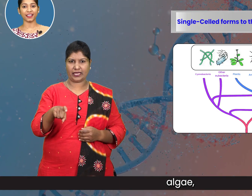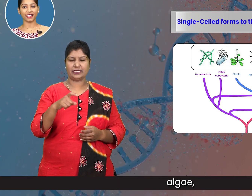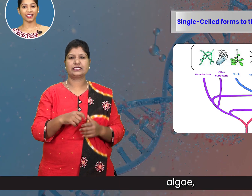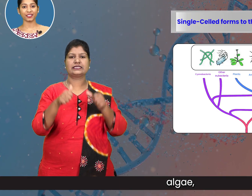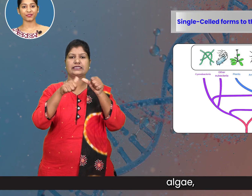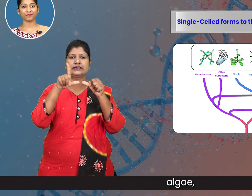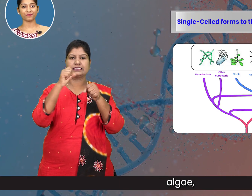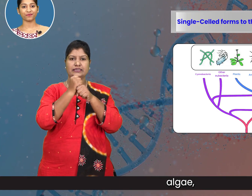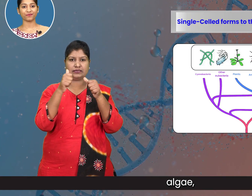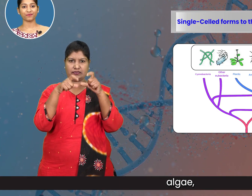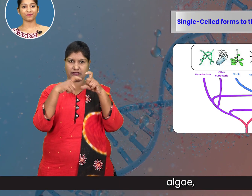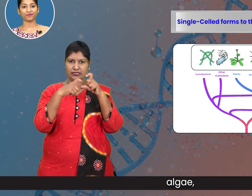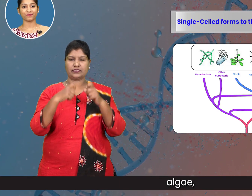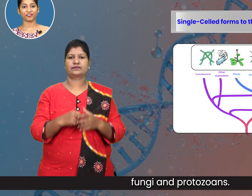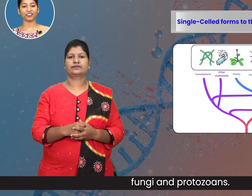algae,